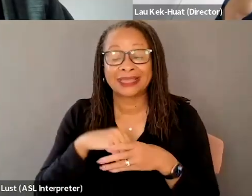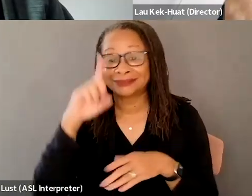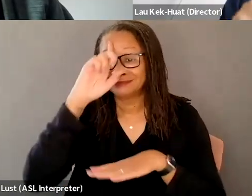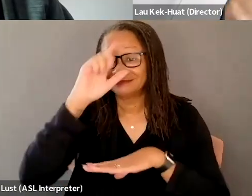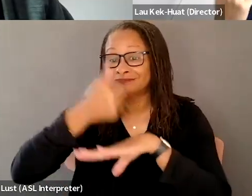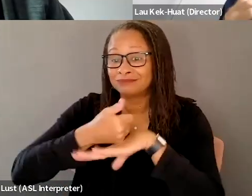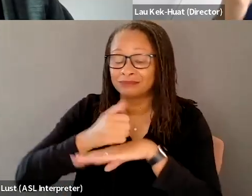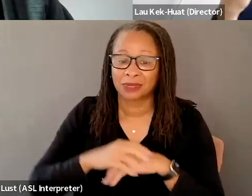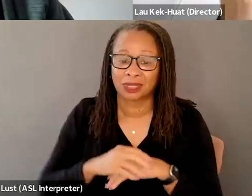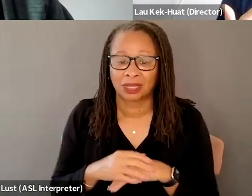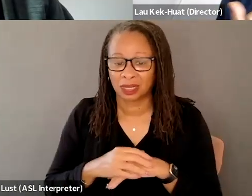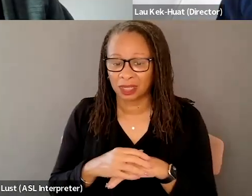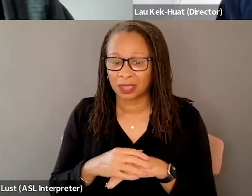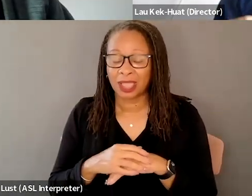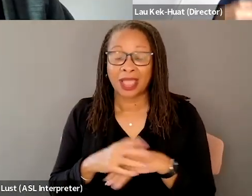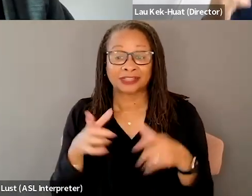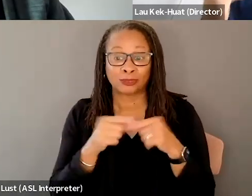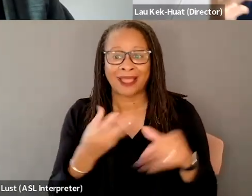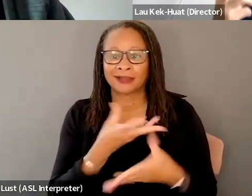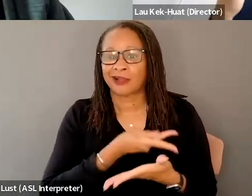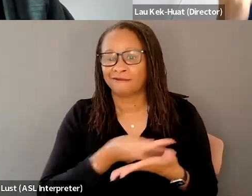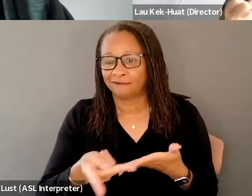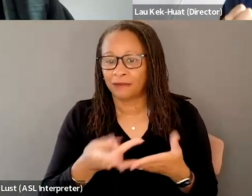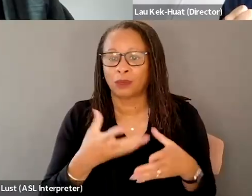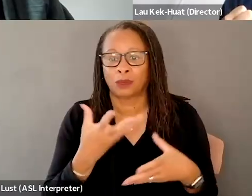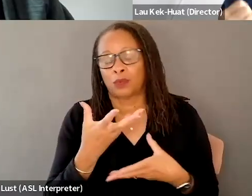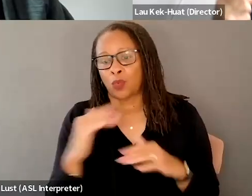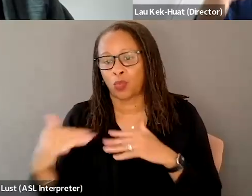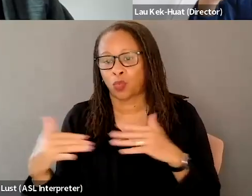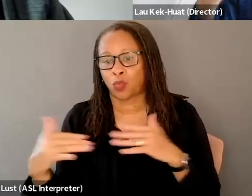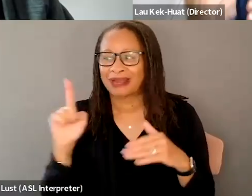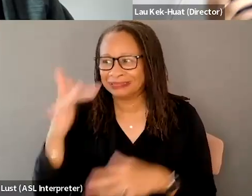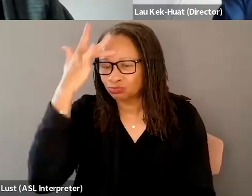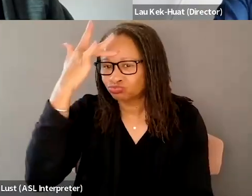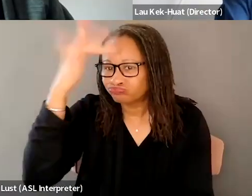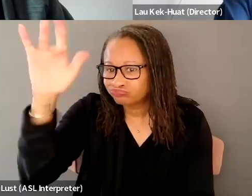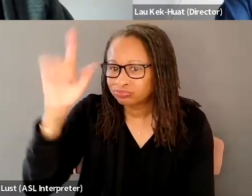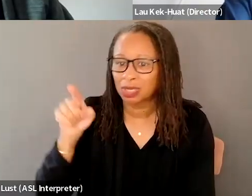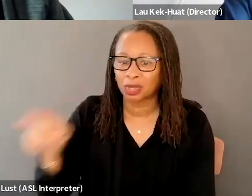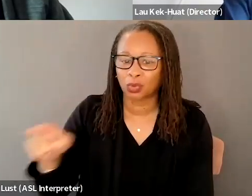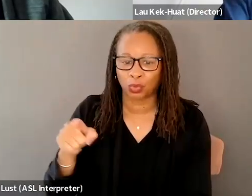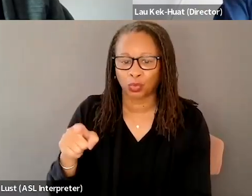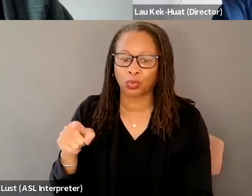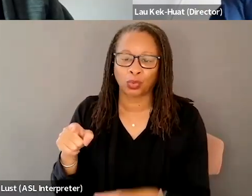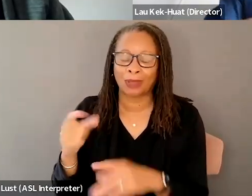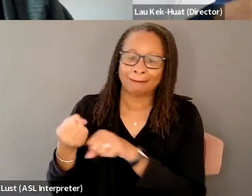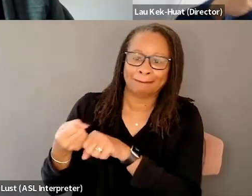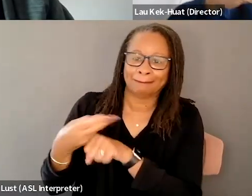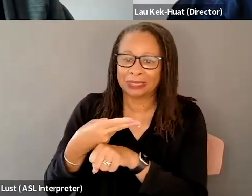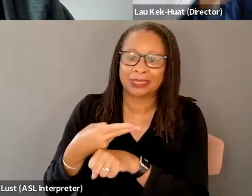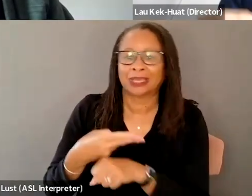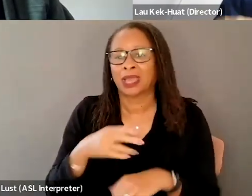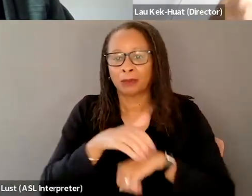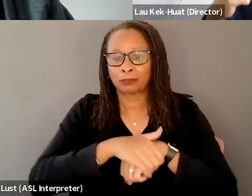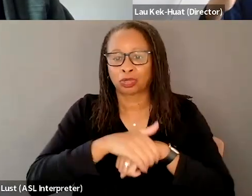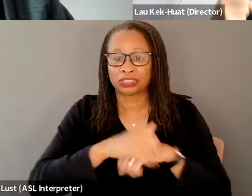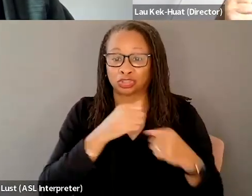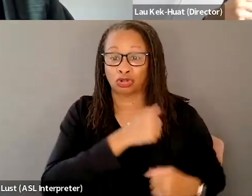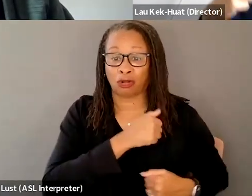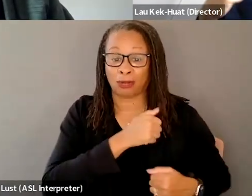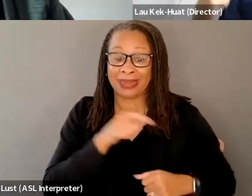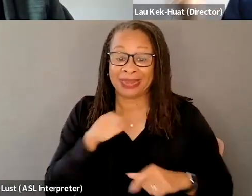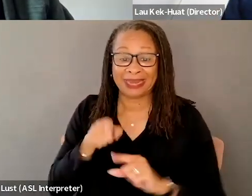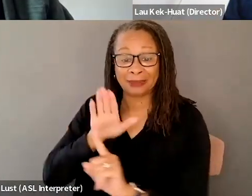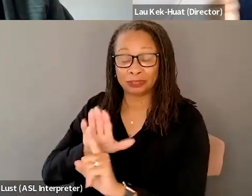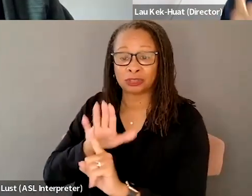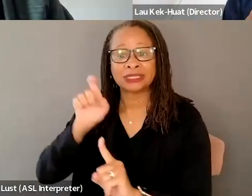is, although Japan lost the war, he is the genius who beat British Army. So he himself think